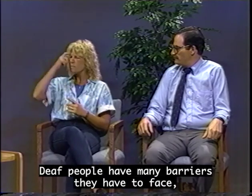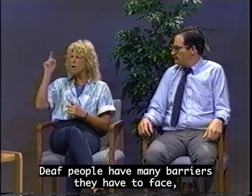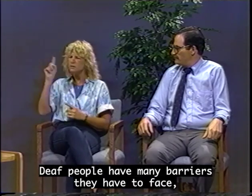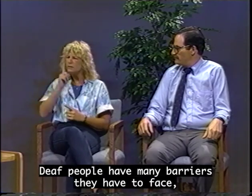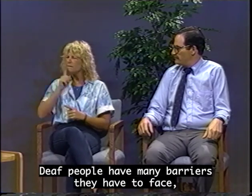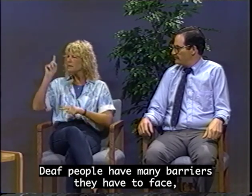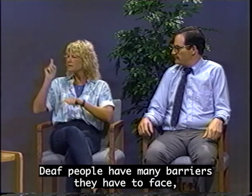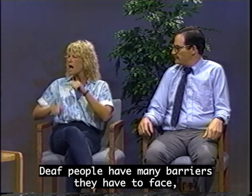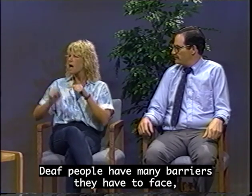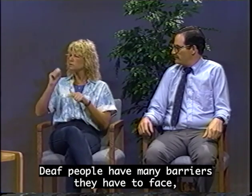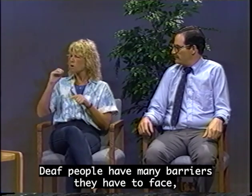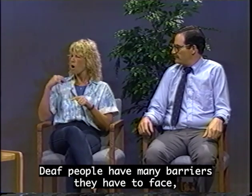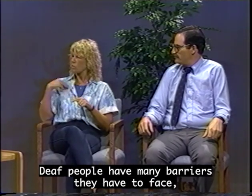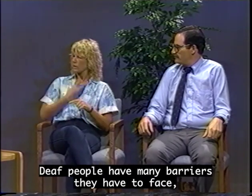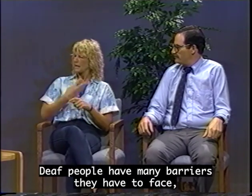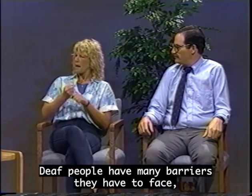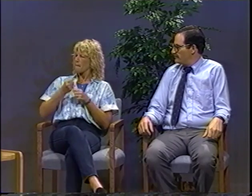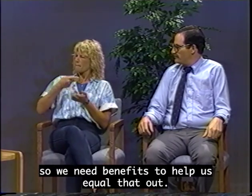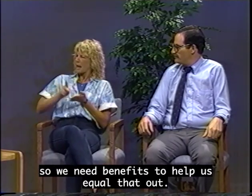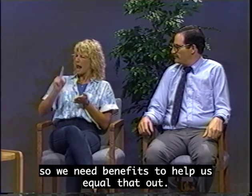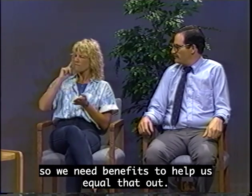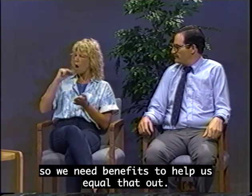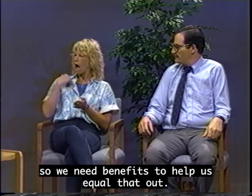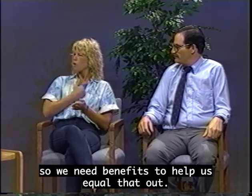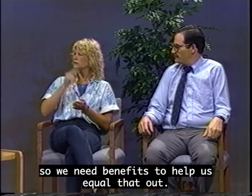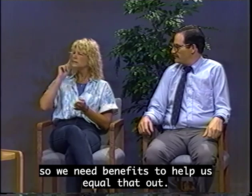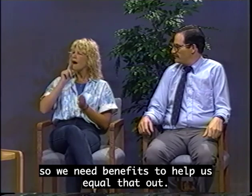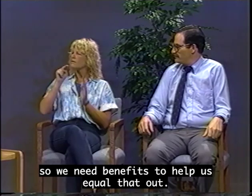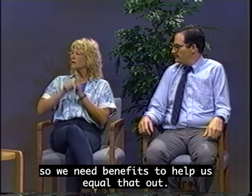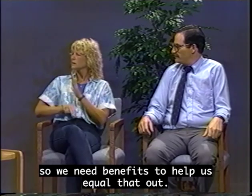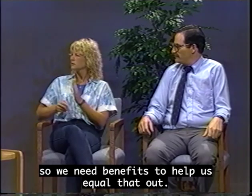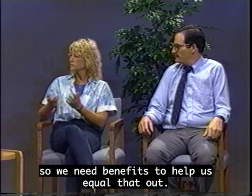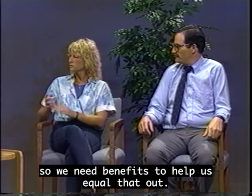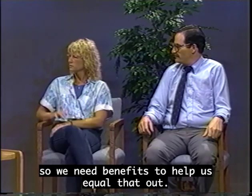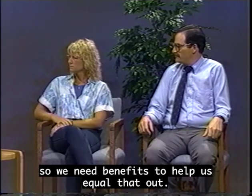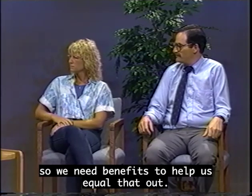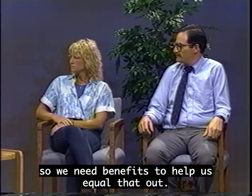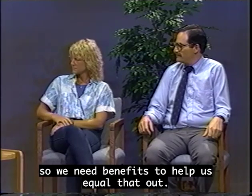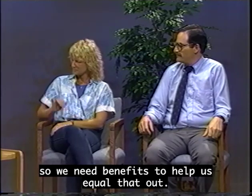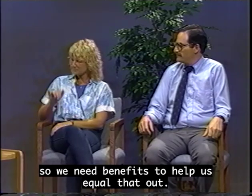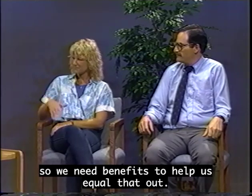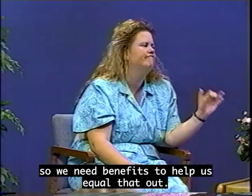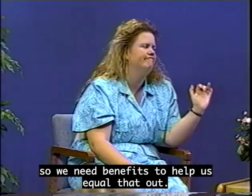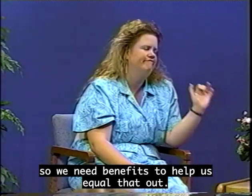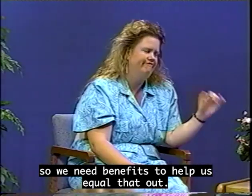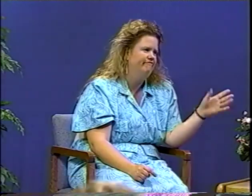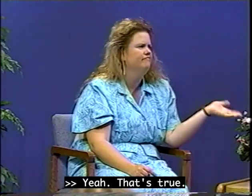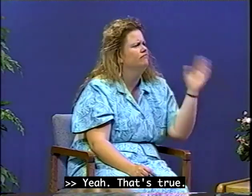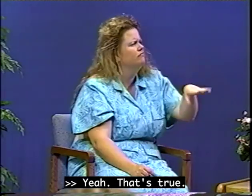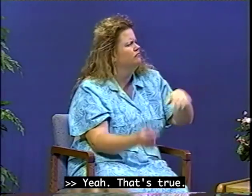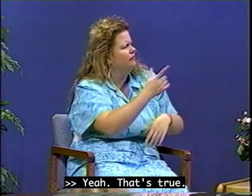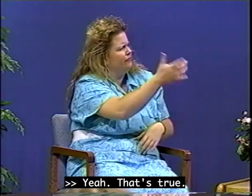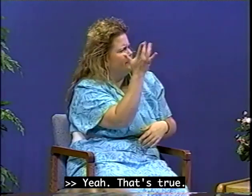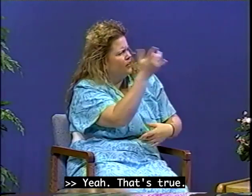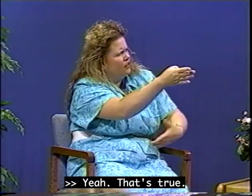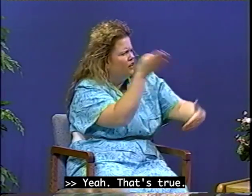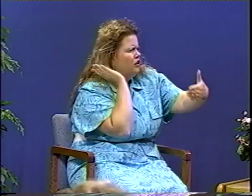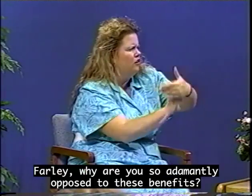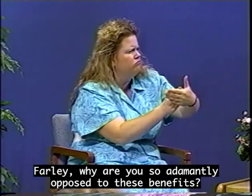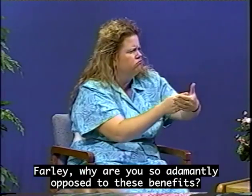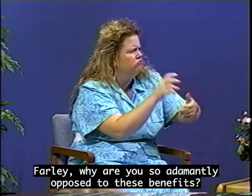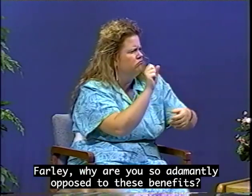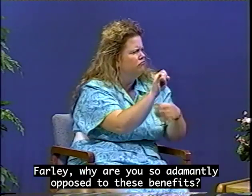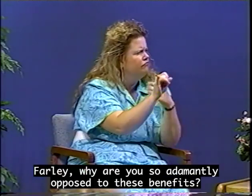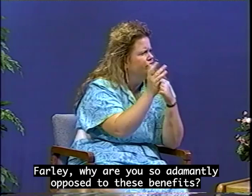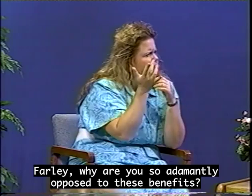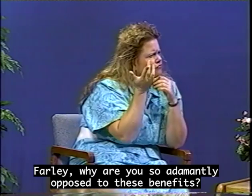Deaf people have many barriers they have to face. So we need benefits to help us equal that out. Yeah, that's true.